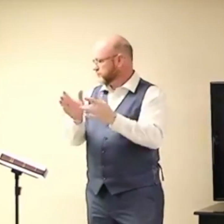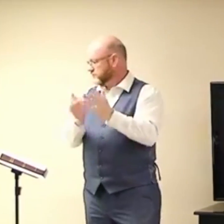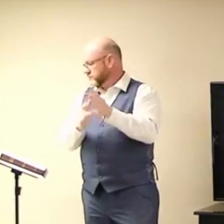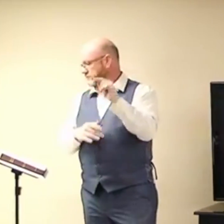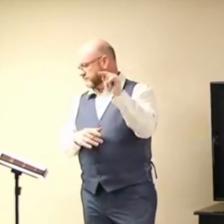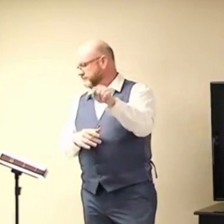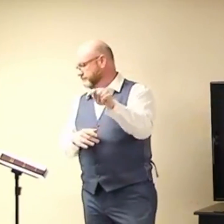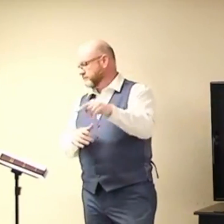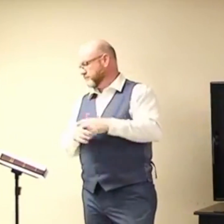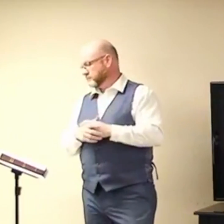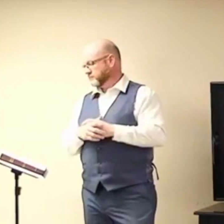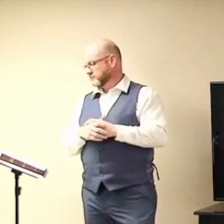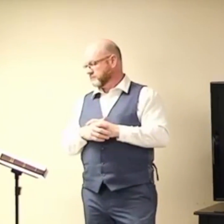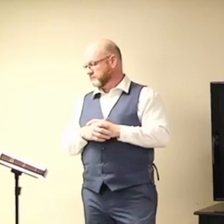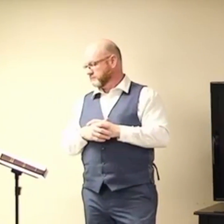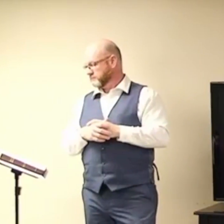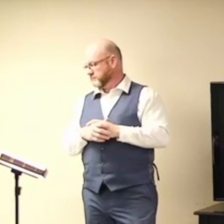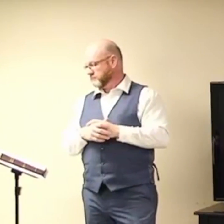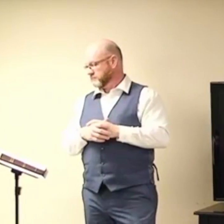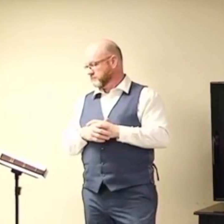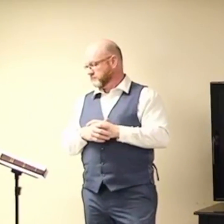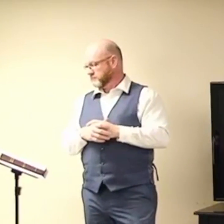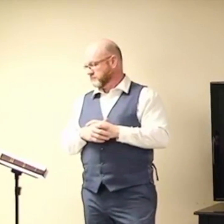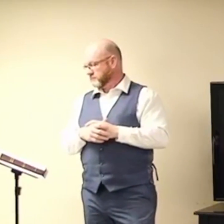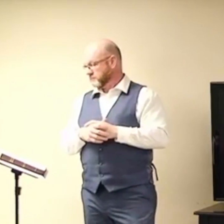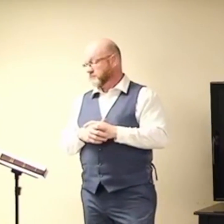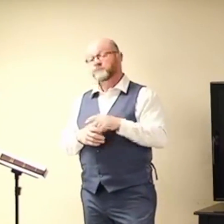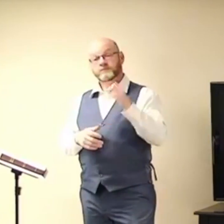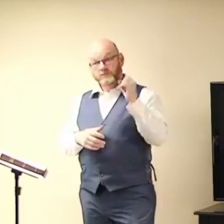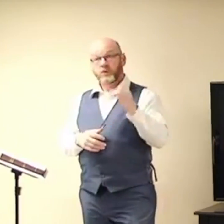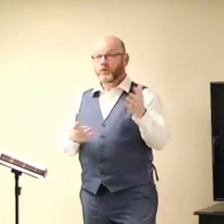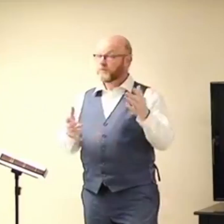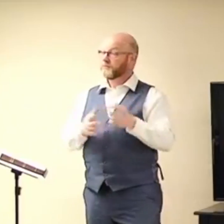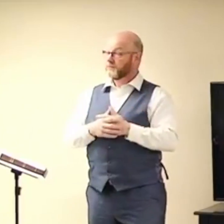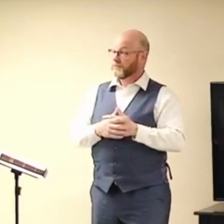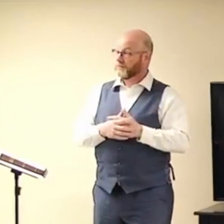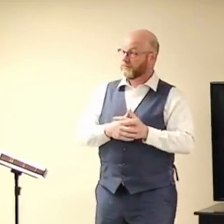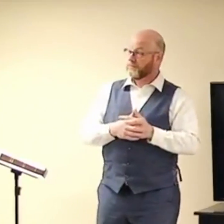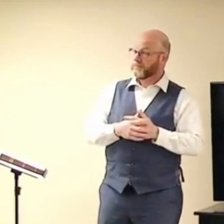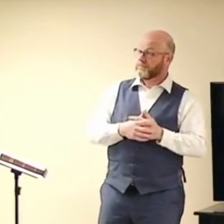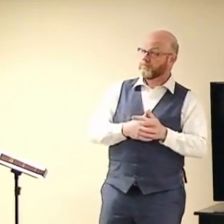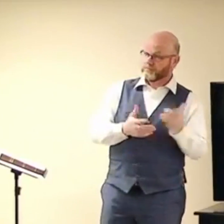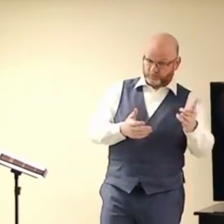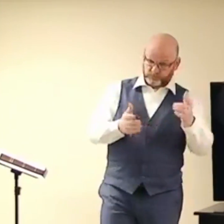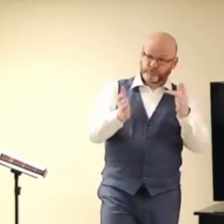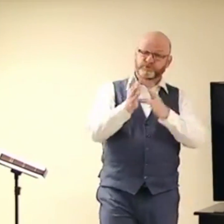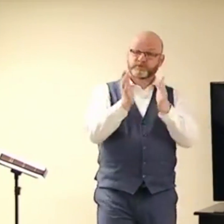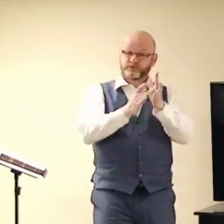And John finishes saying, in that place, many believed in Jesus.